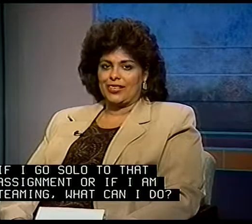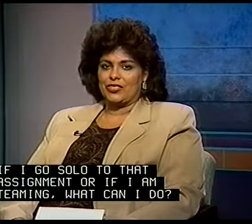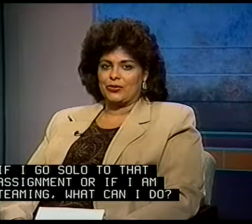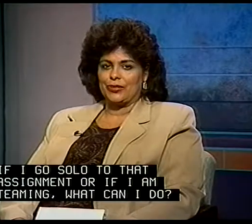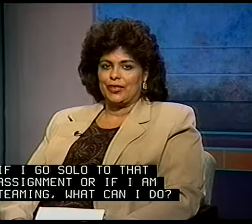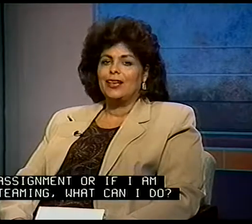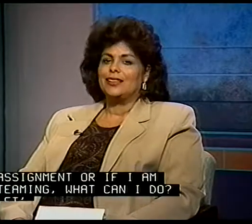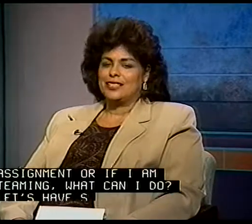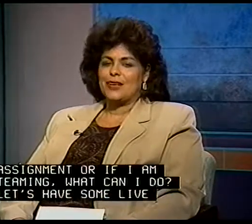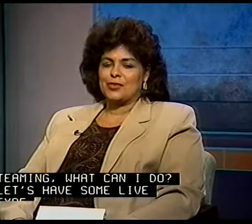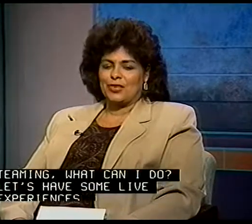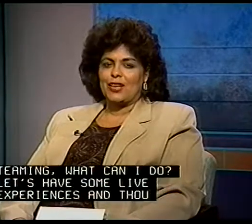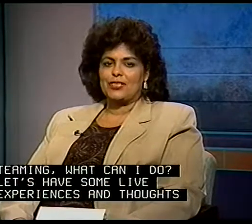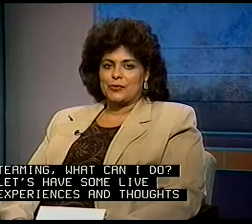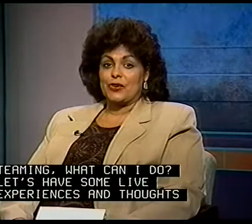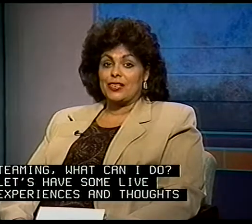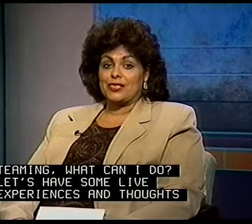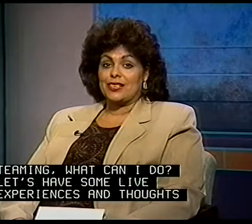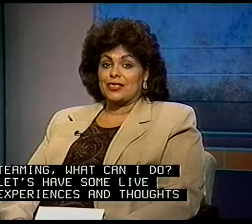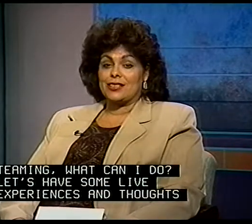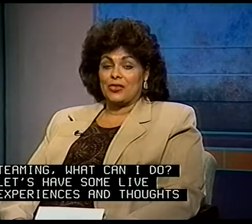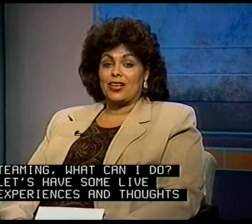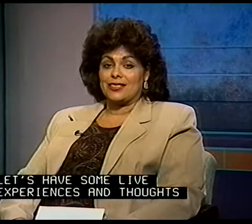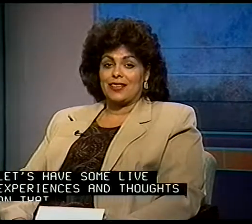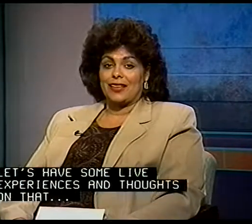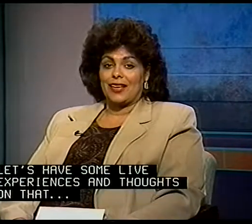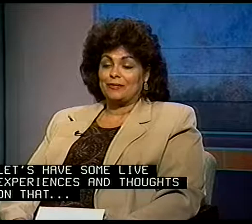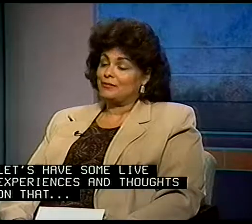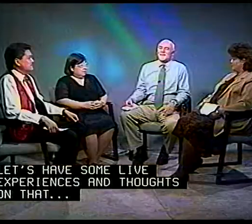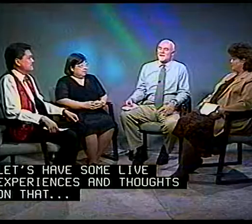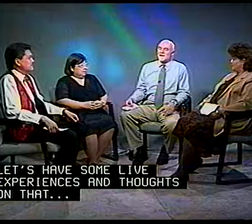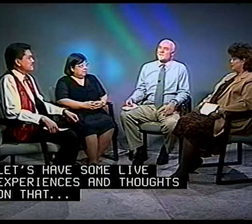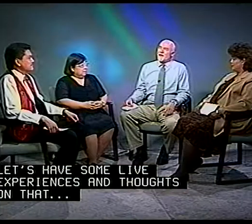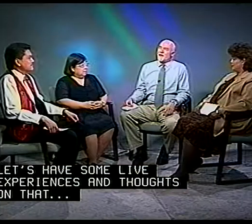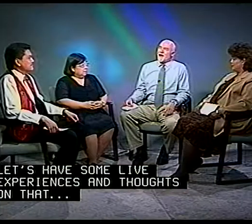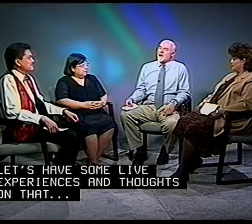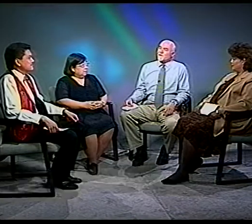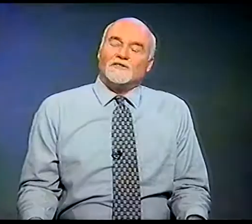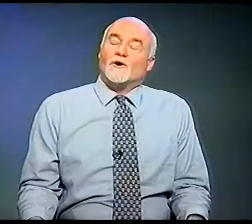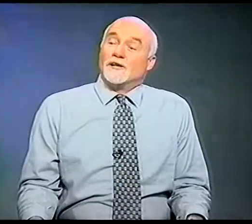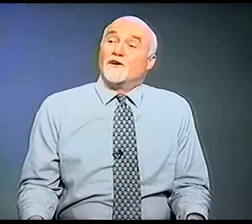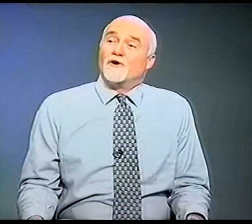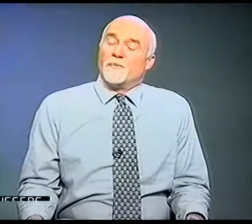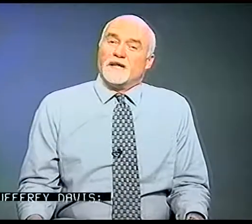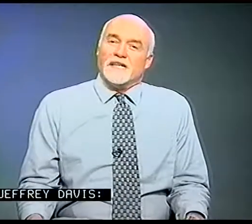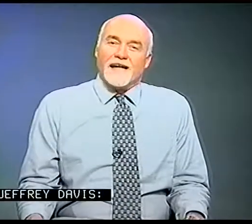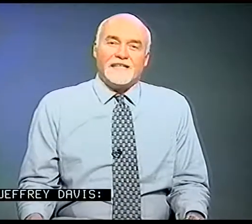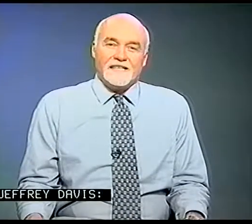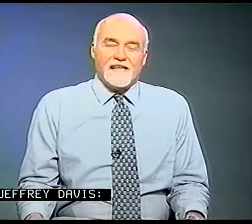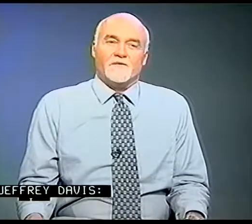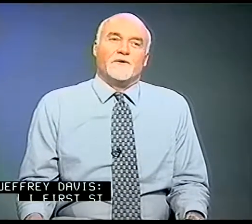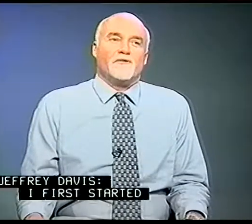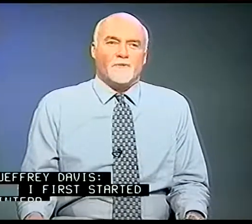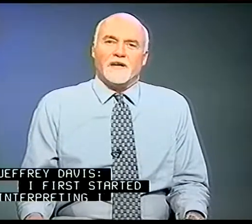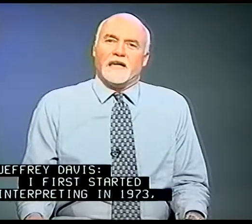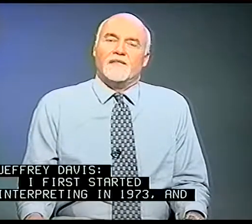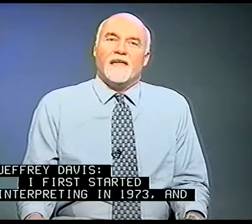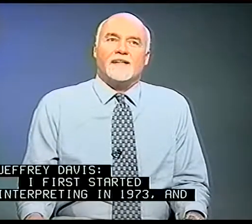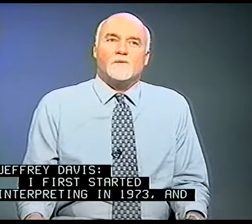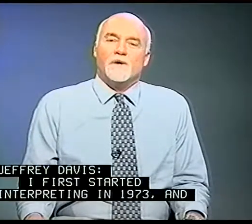do? Let's have some live experiences and thoughts on that. I first started interpreting in 1973, and that's when